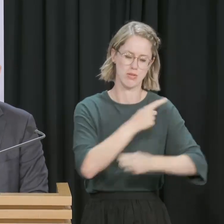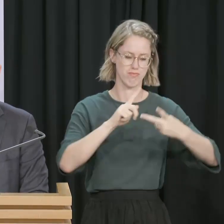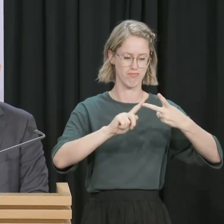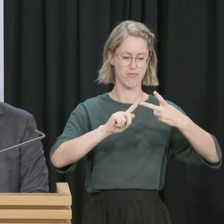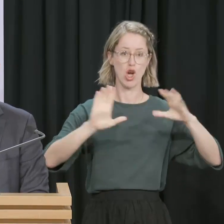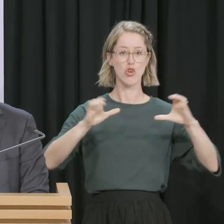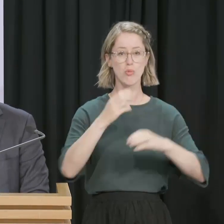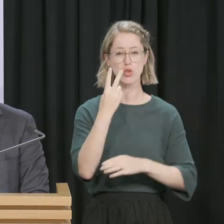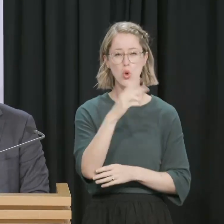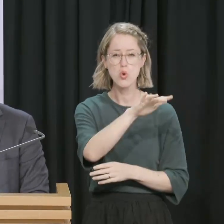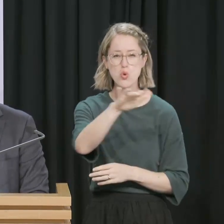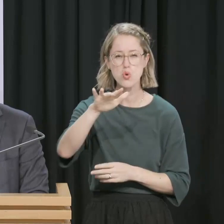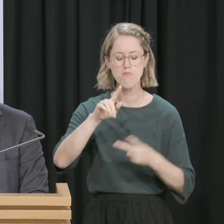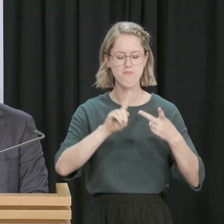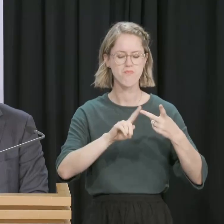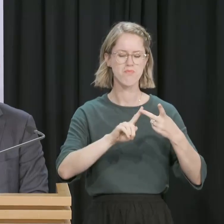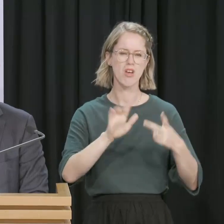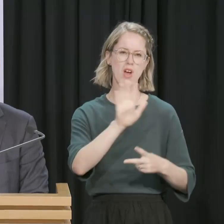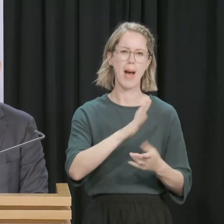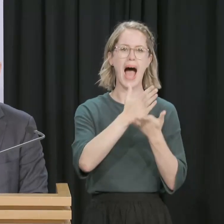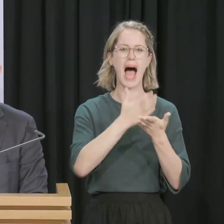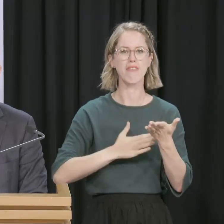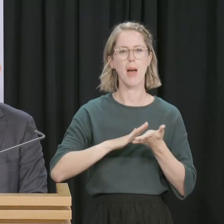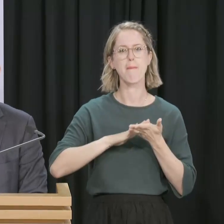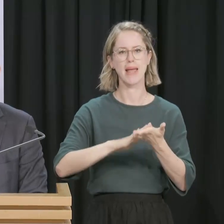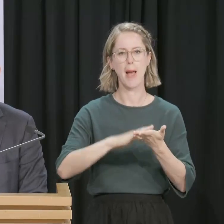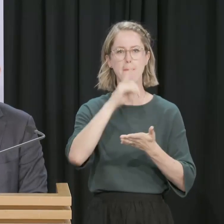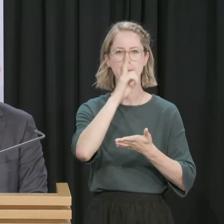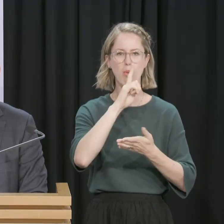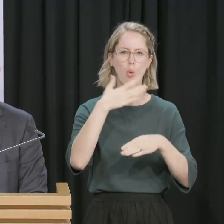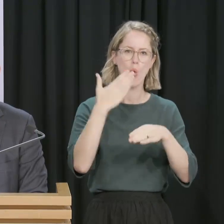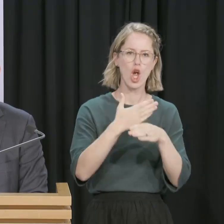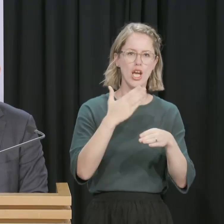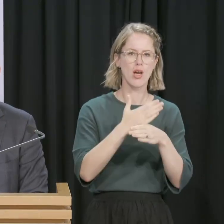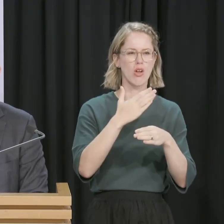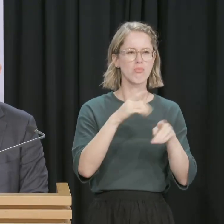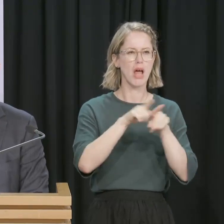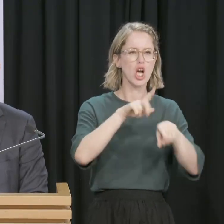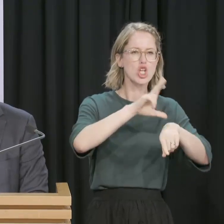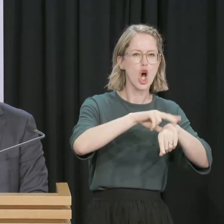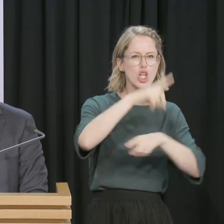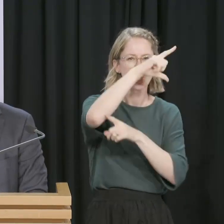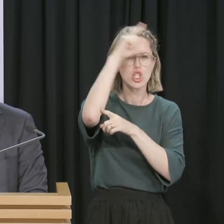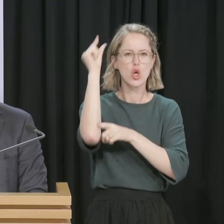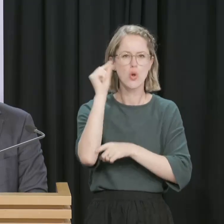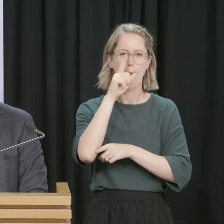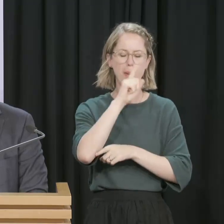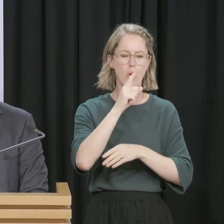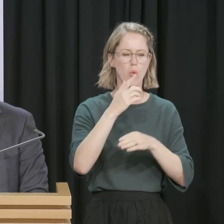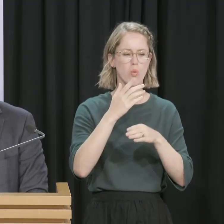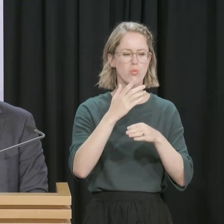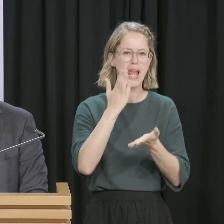Group 2 is approximately 480,000 frontline workers and people living in high-risk